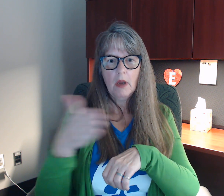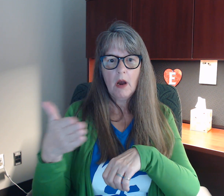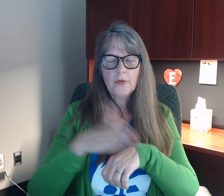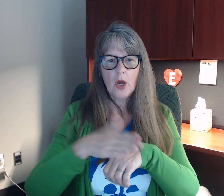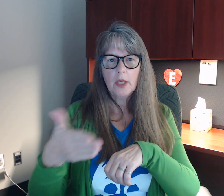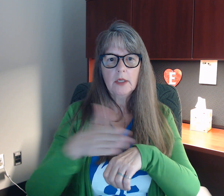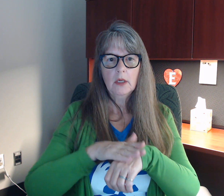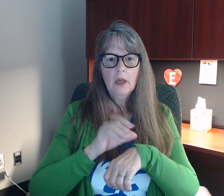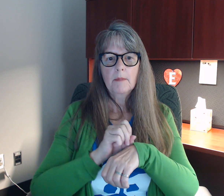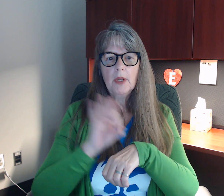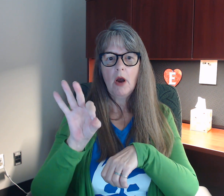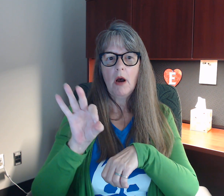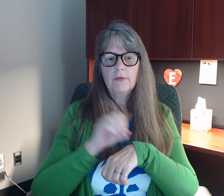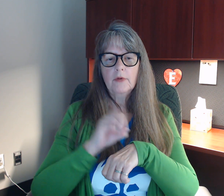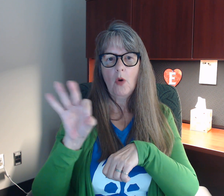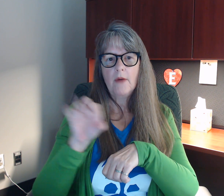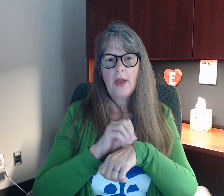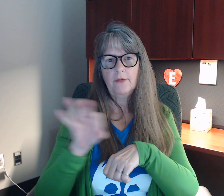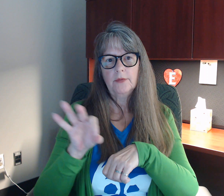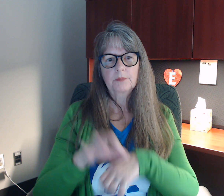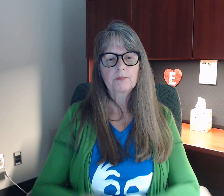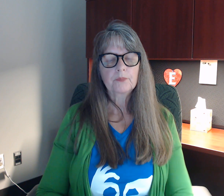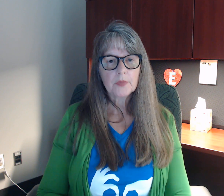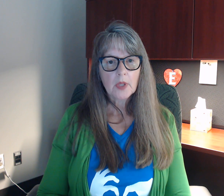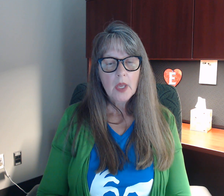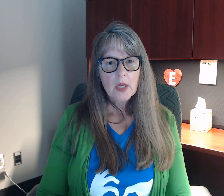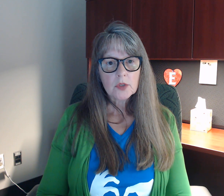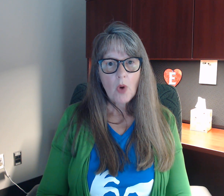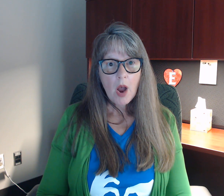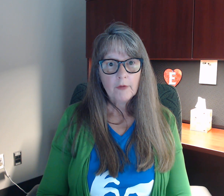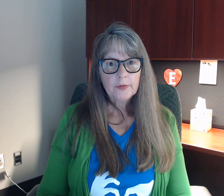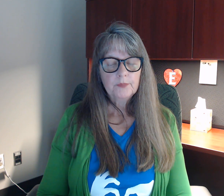Off and on, but off. OFF. So off.